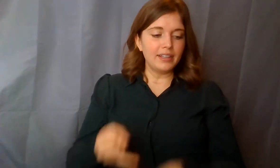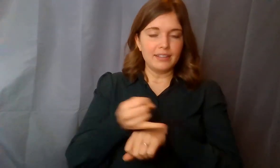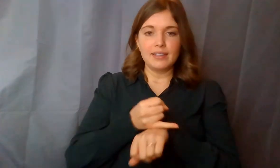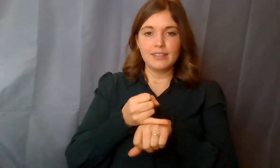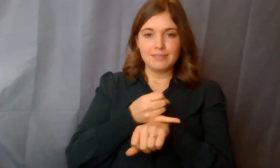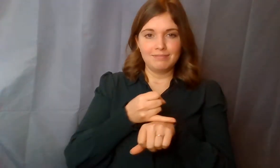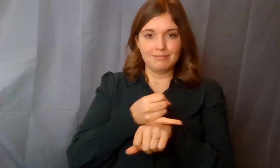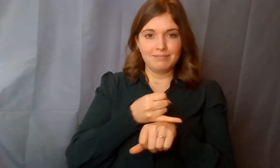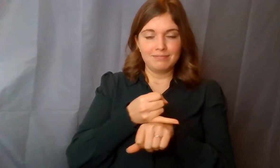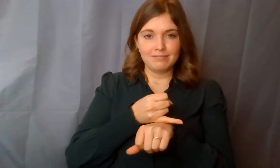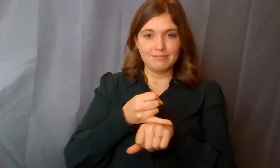Island.